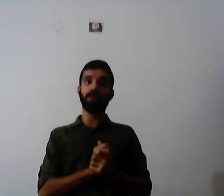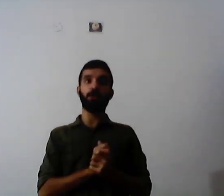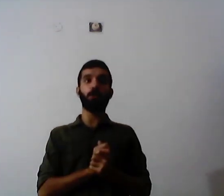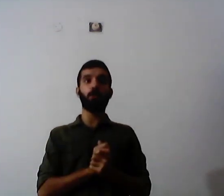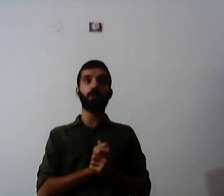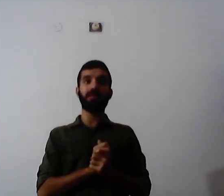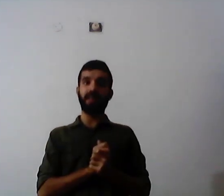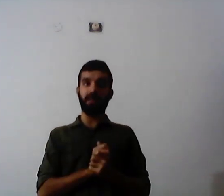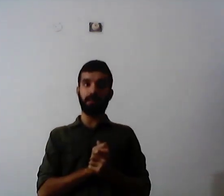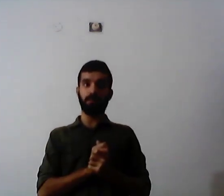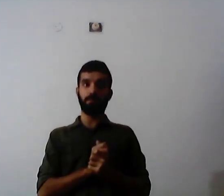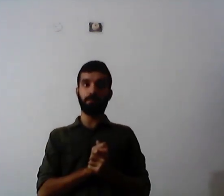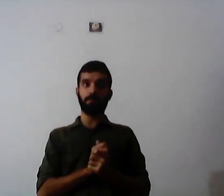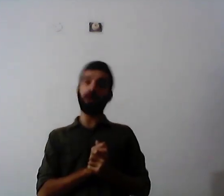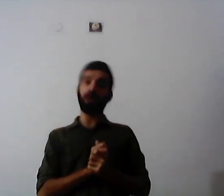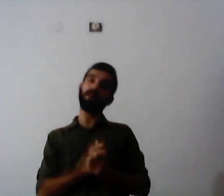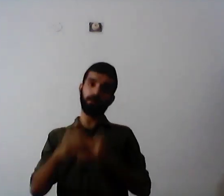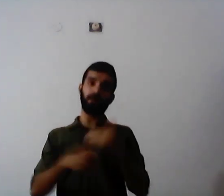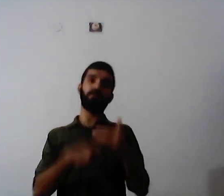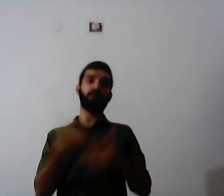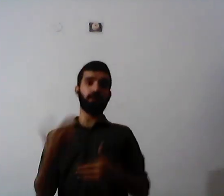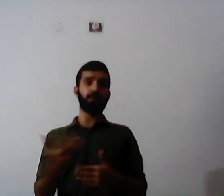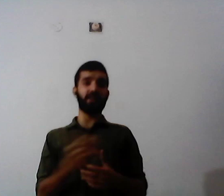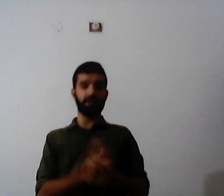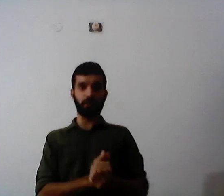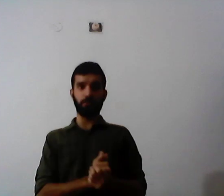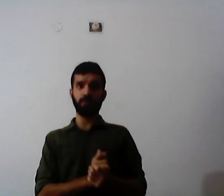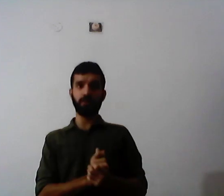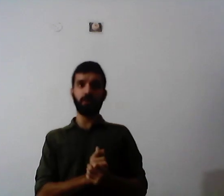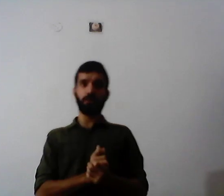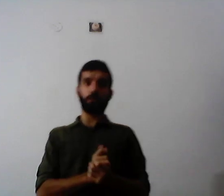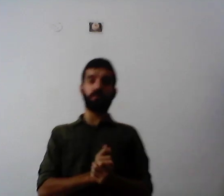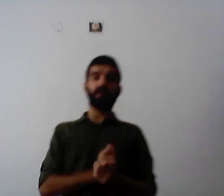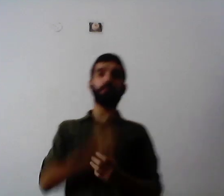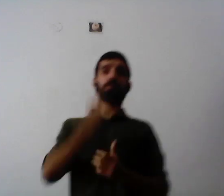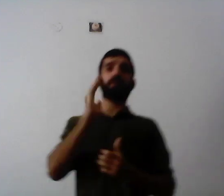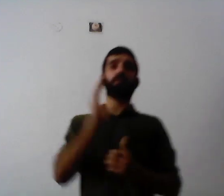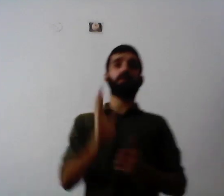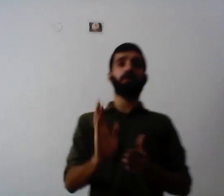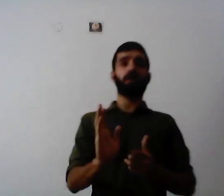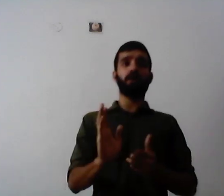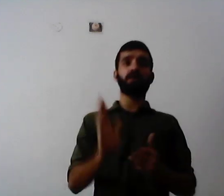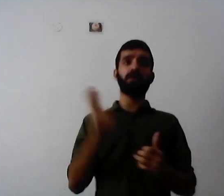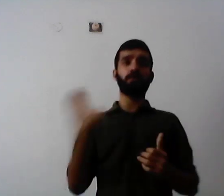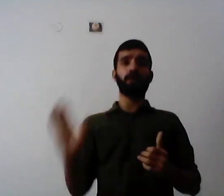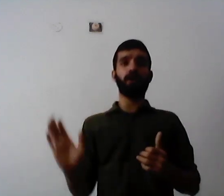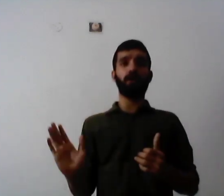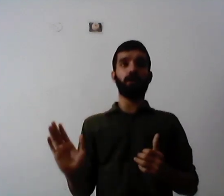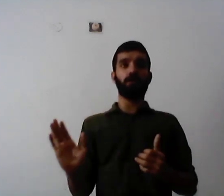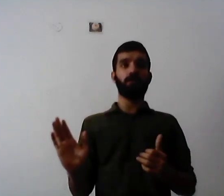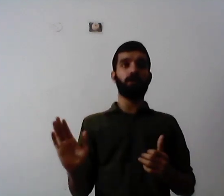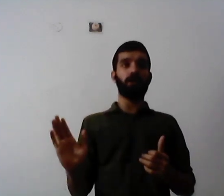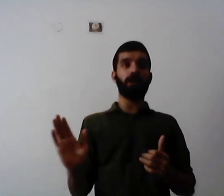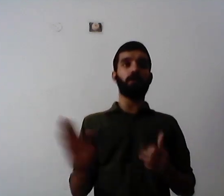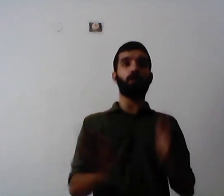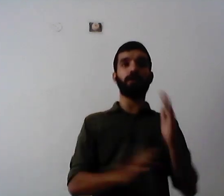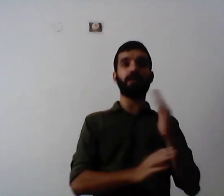law says. I'll explain further with examples, don't worry, but is this very clear, like what the